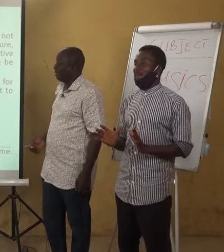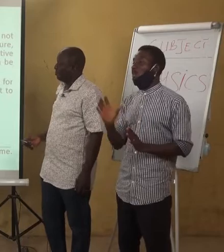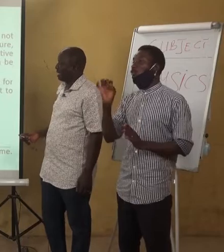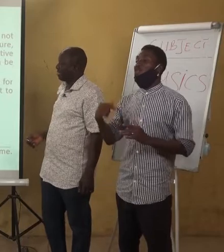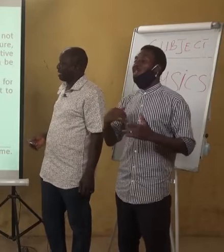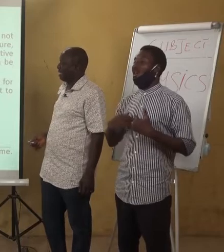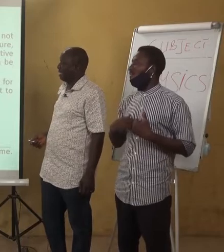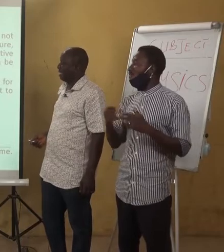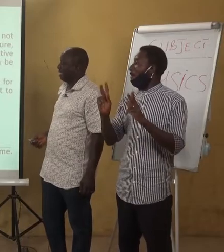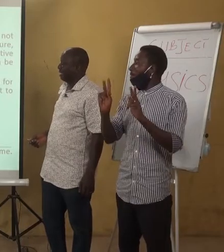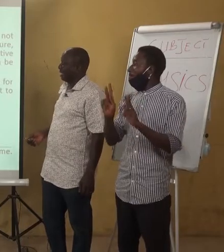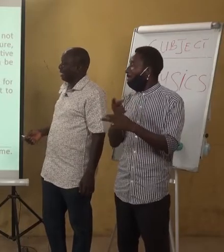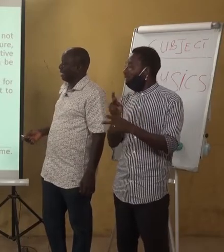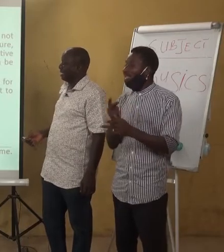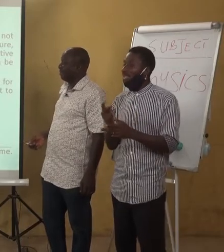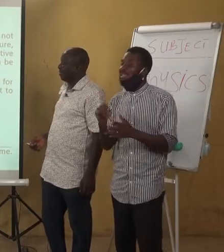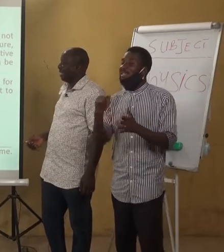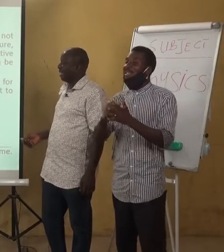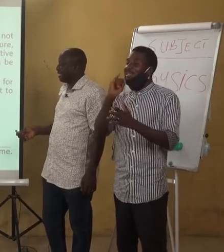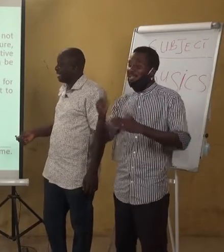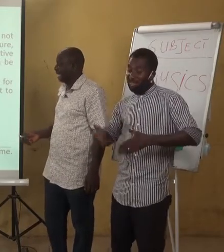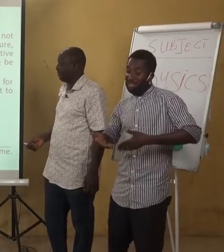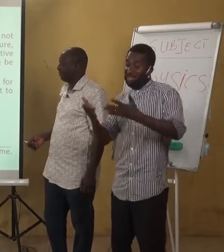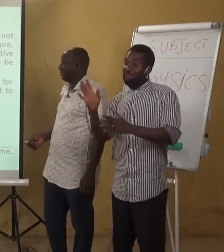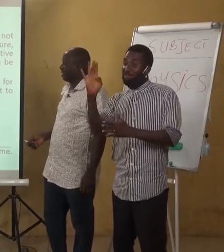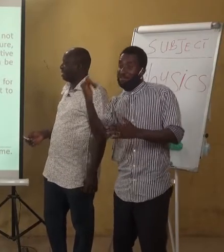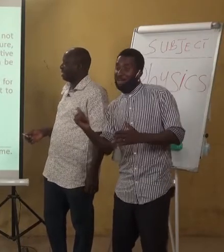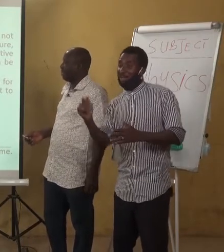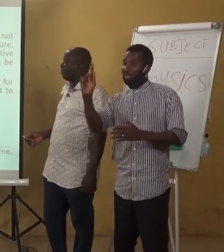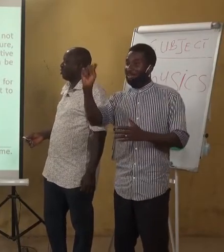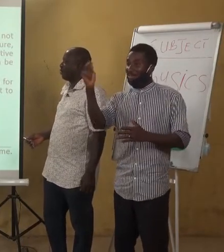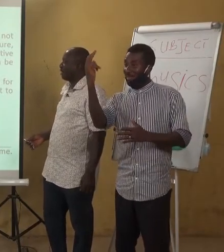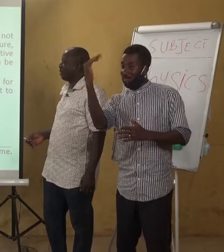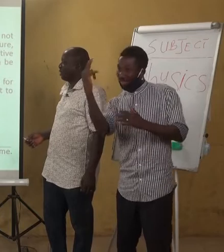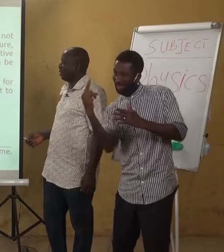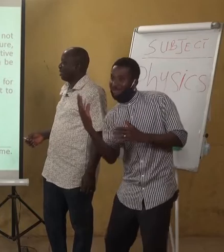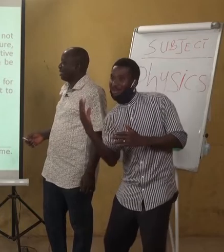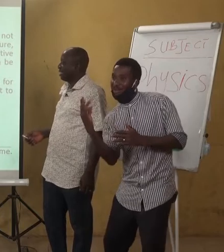we have mathematically, it is given by T half is equals to